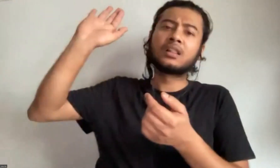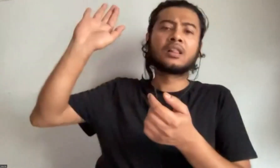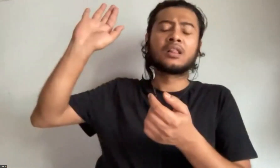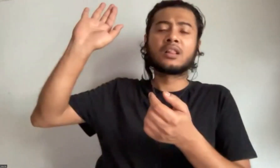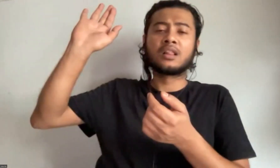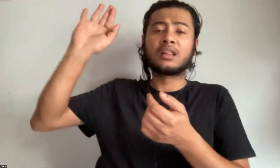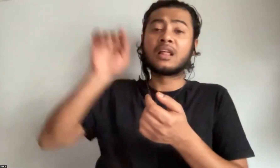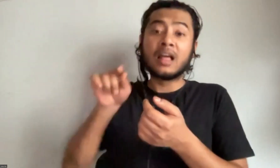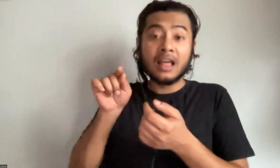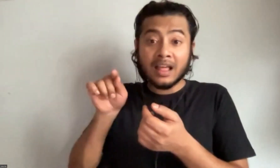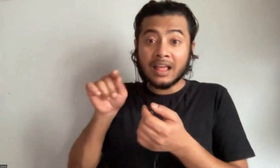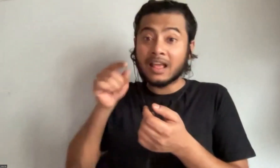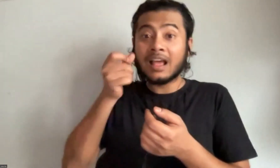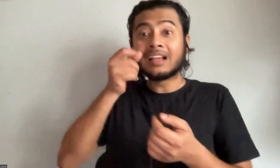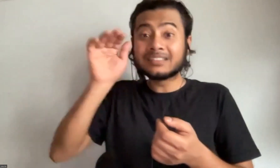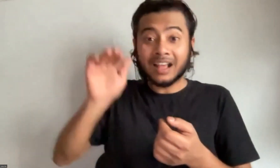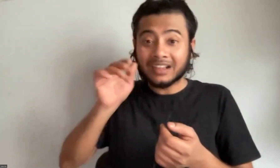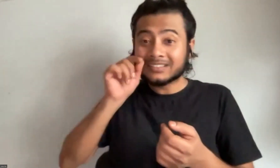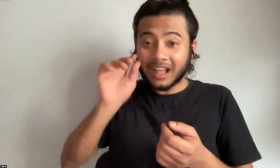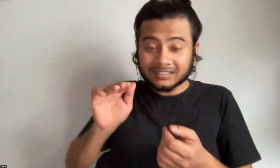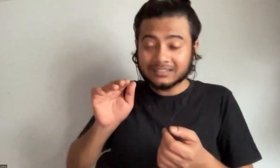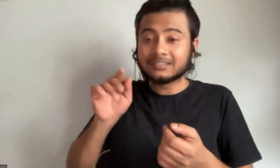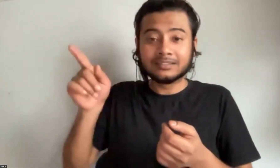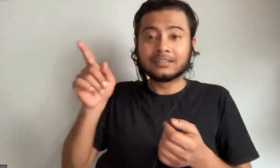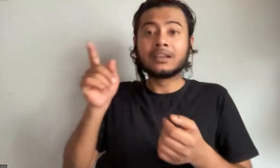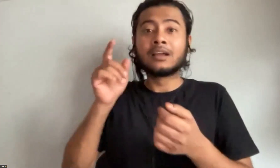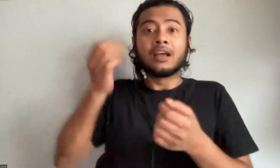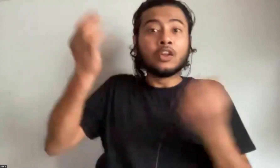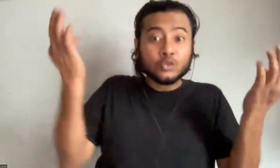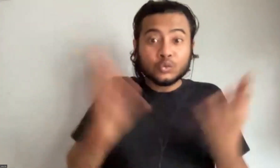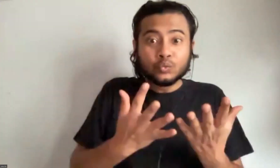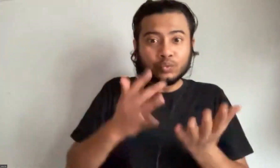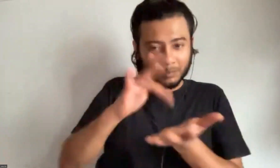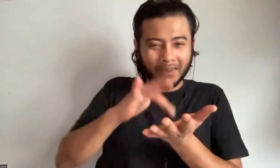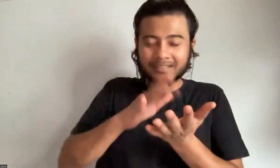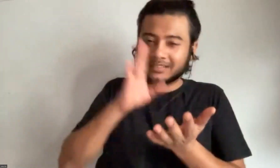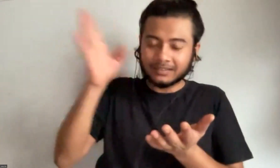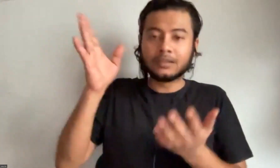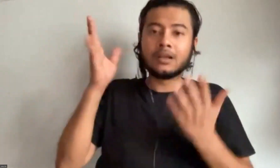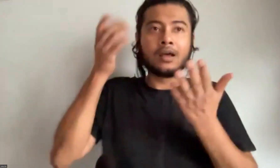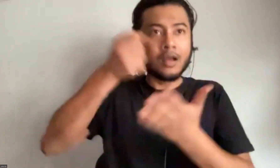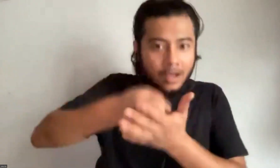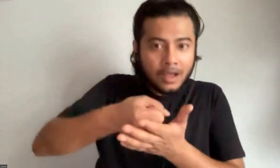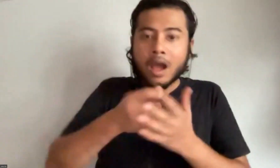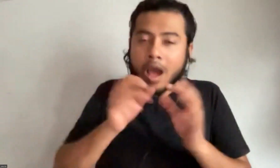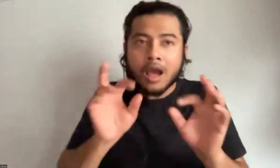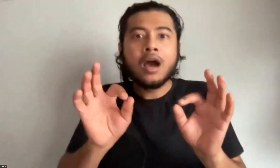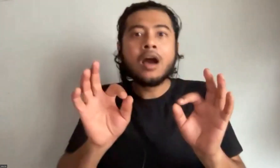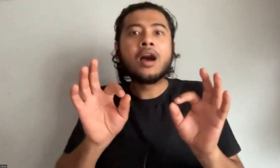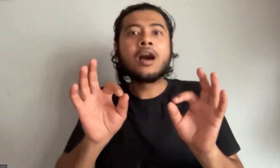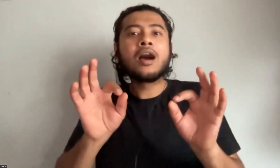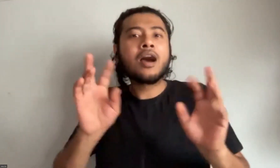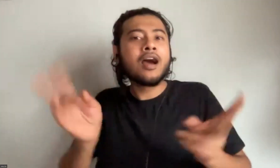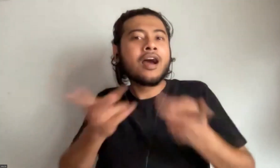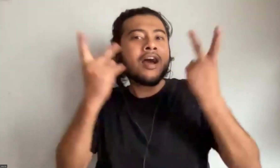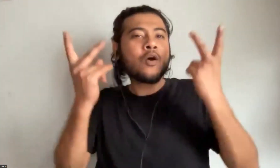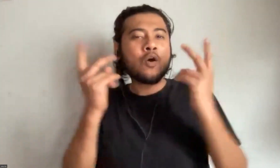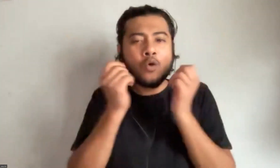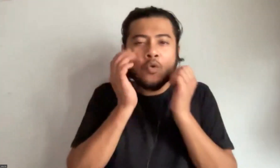away from the father and he forgets the father. Similarly, Krishna is our original father, and when we